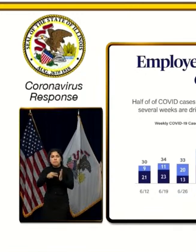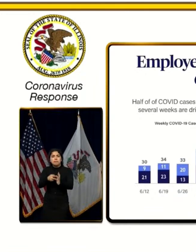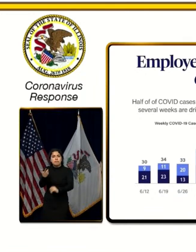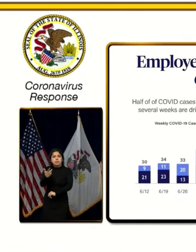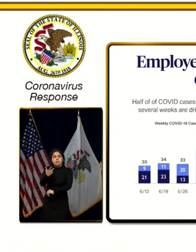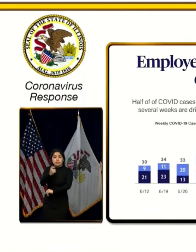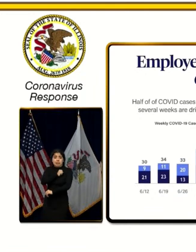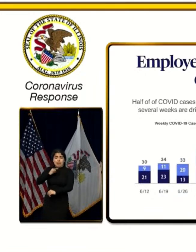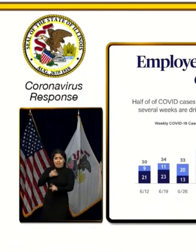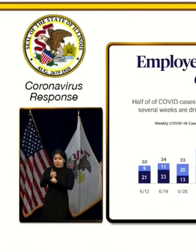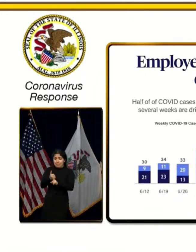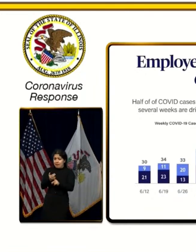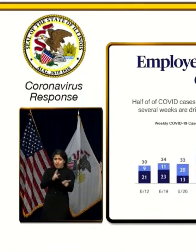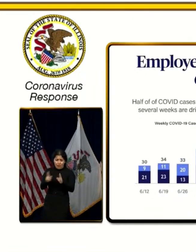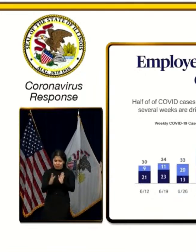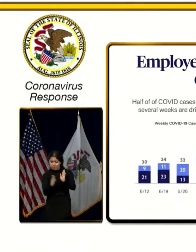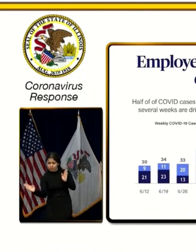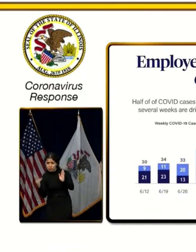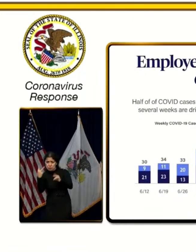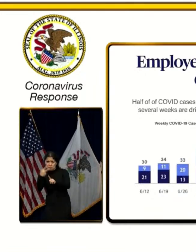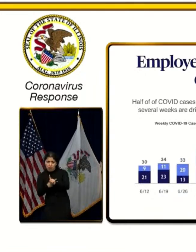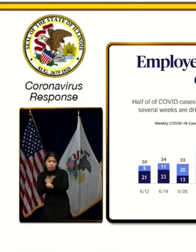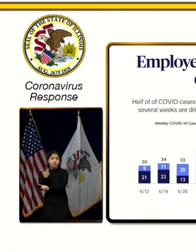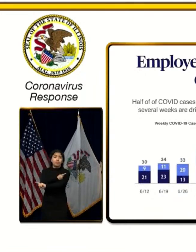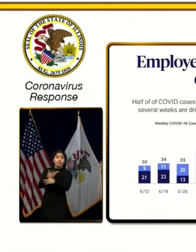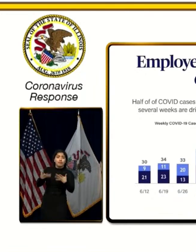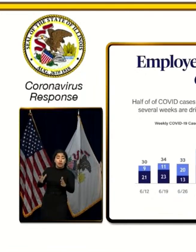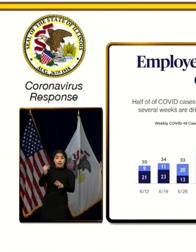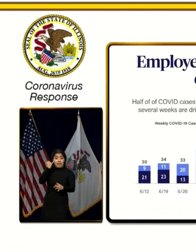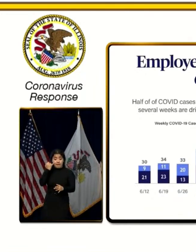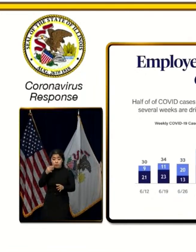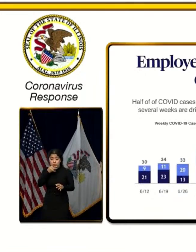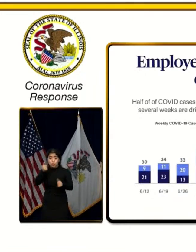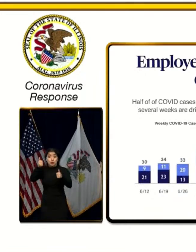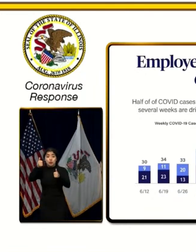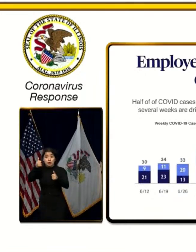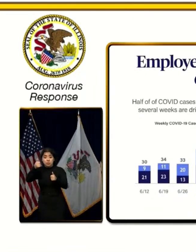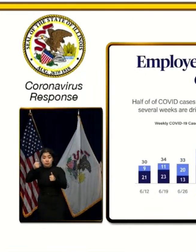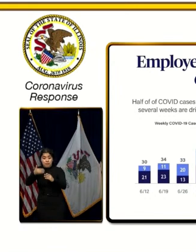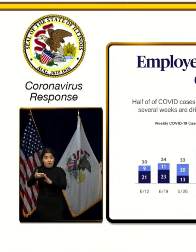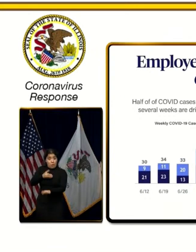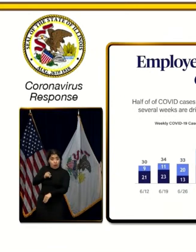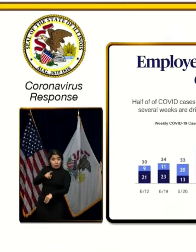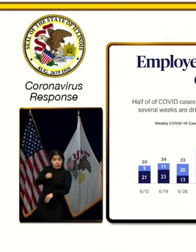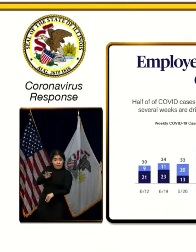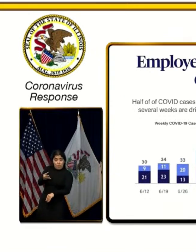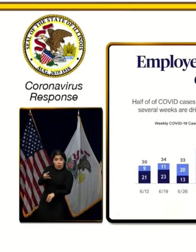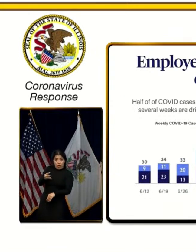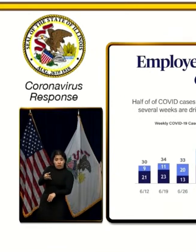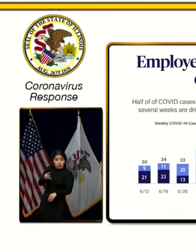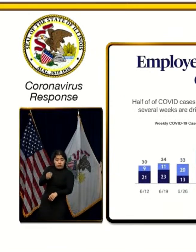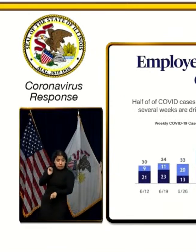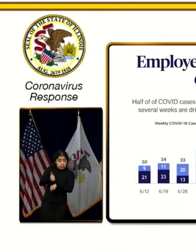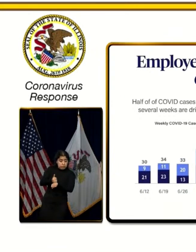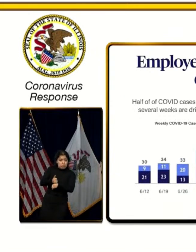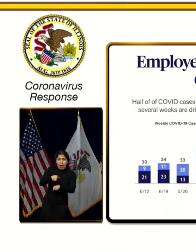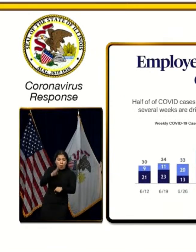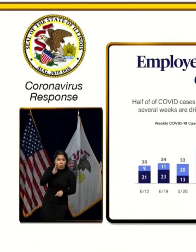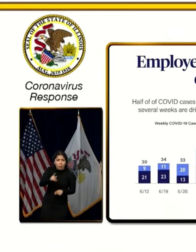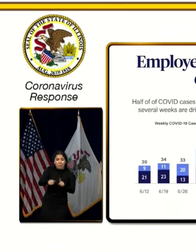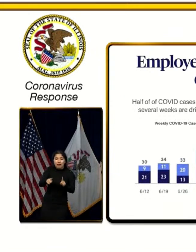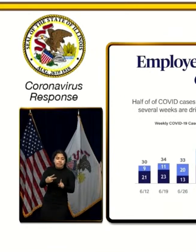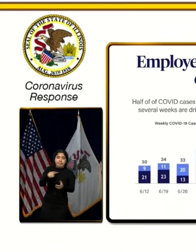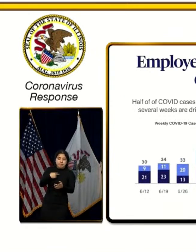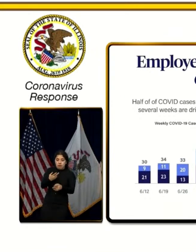fully vaccinated. If I could do it sooner, I would. Until then, all employees will remain